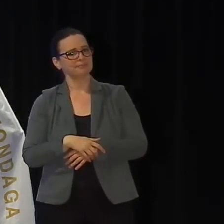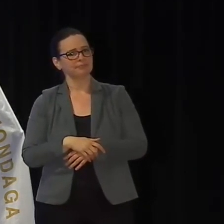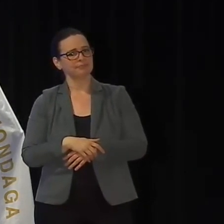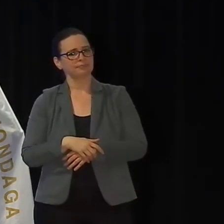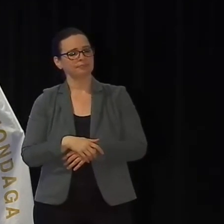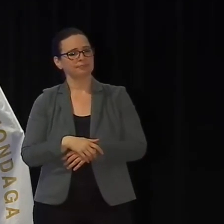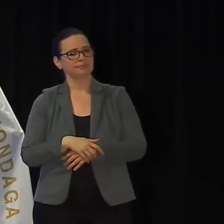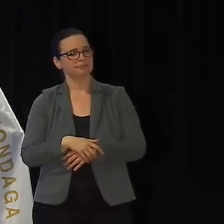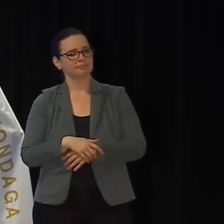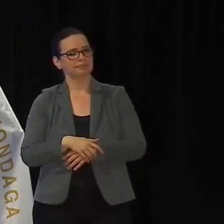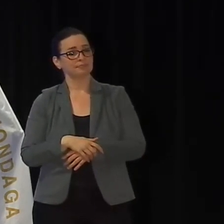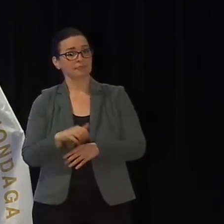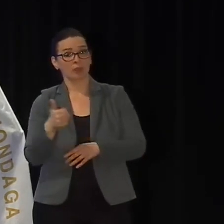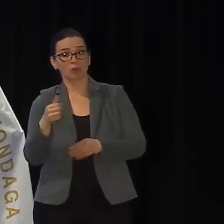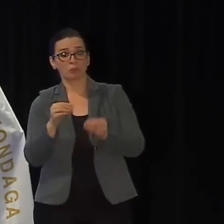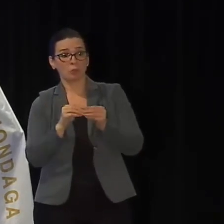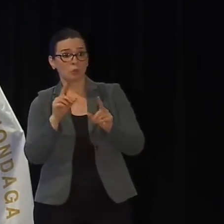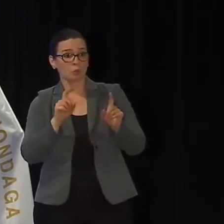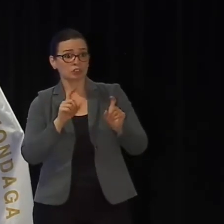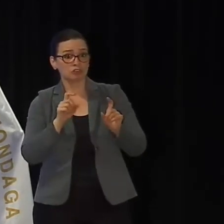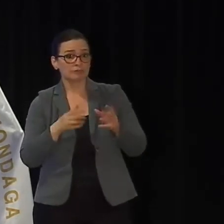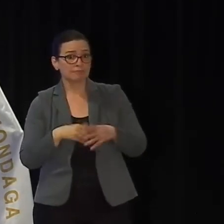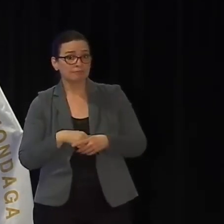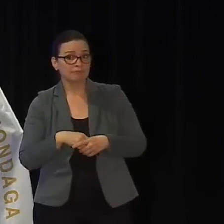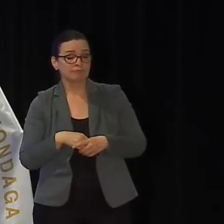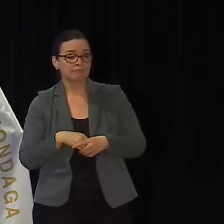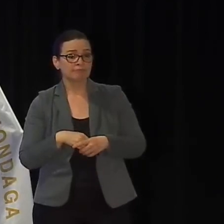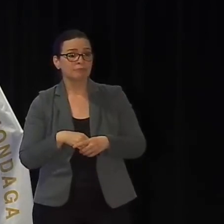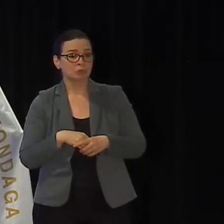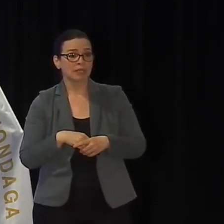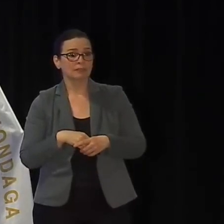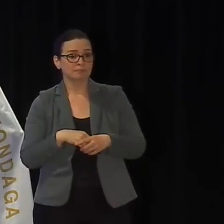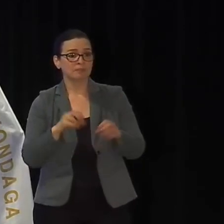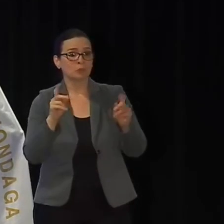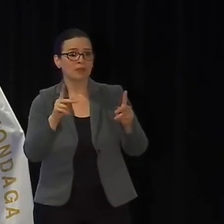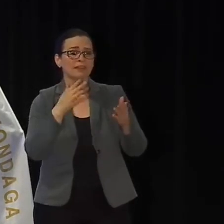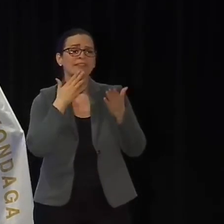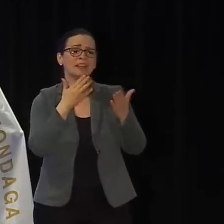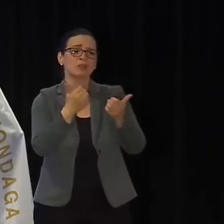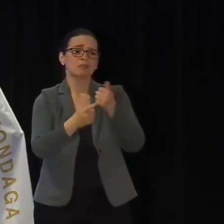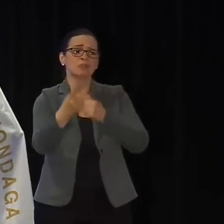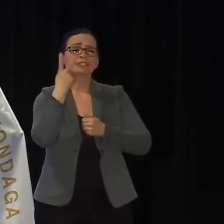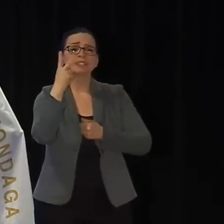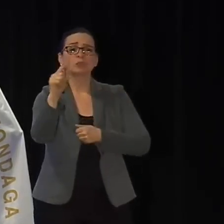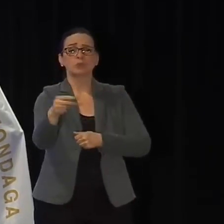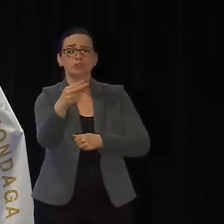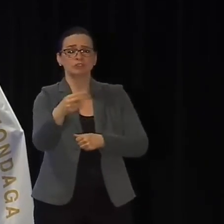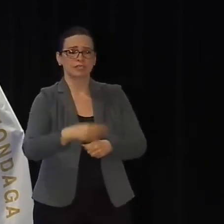Anything else? All right. Thanks, everybody. We'll see you on Thursday.